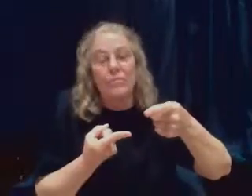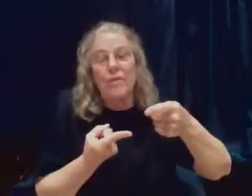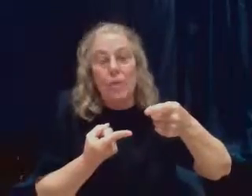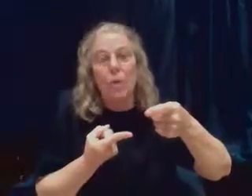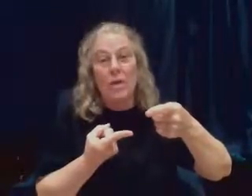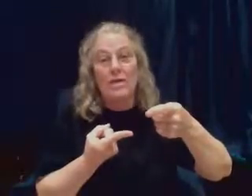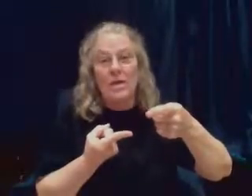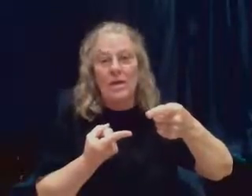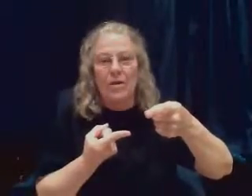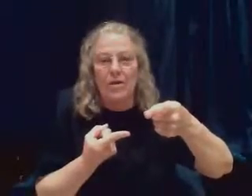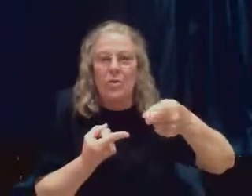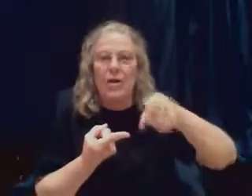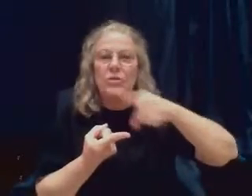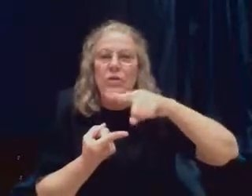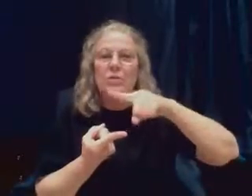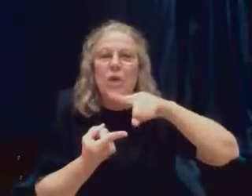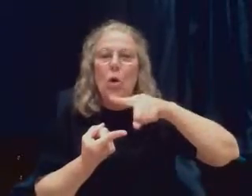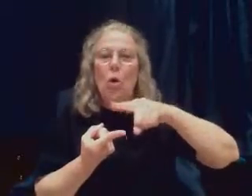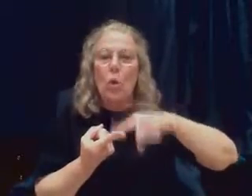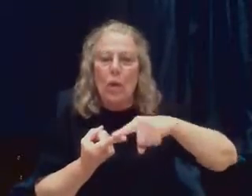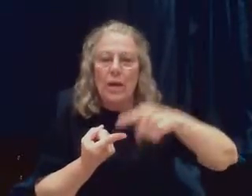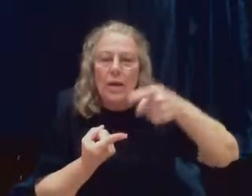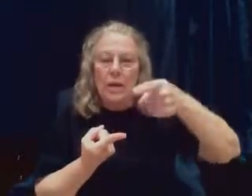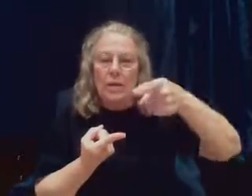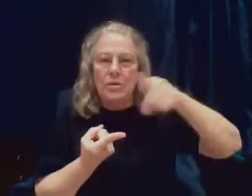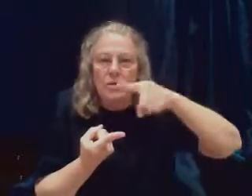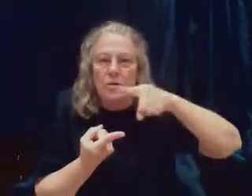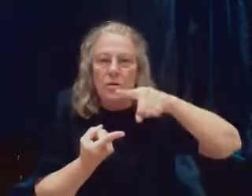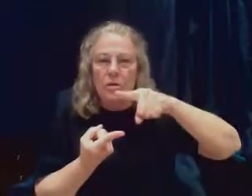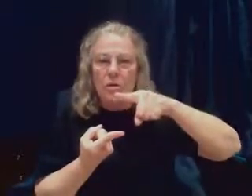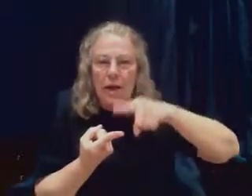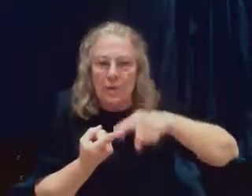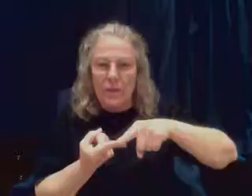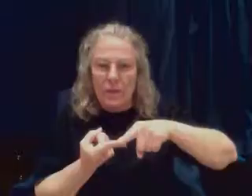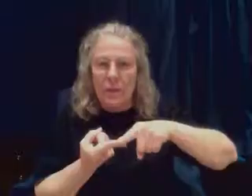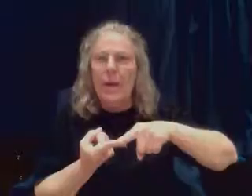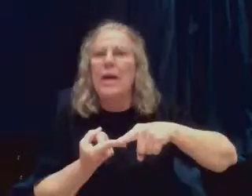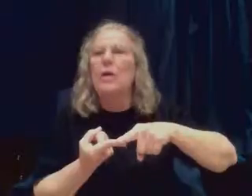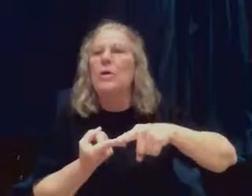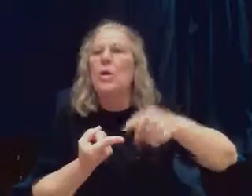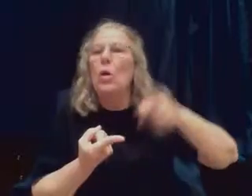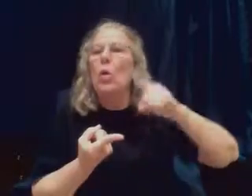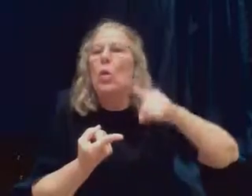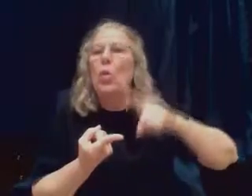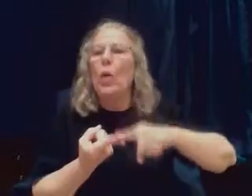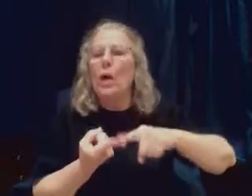really want to get down on the ground, so it's when, a little circle, and then land. When.